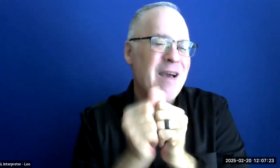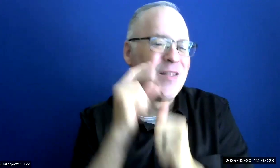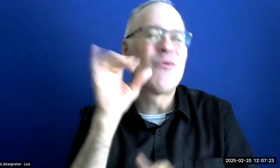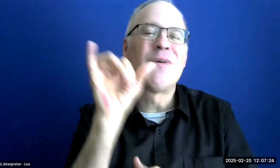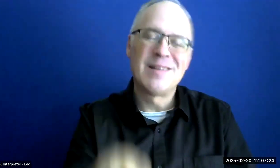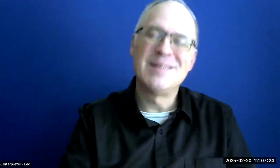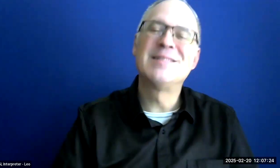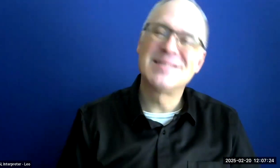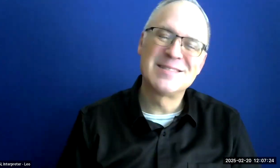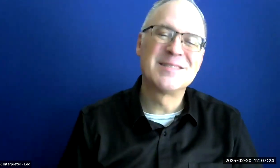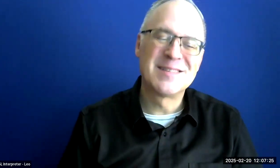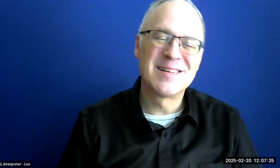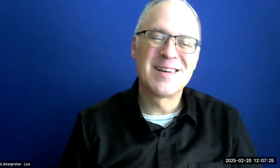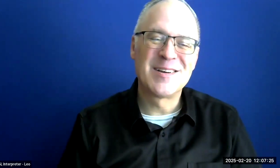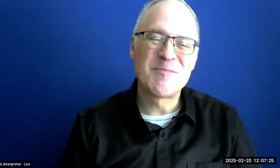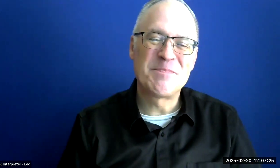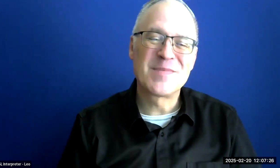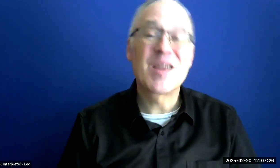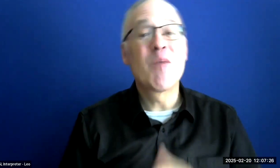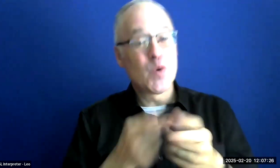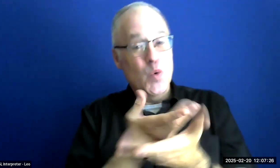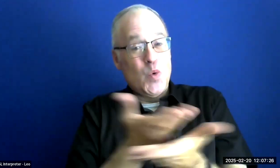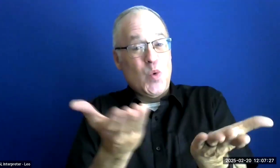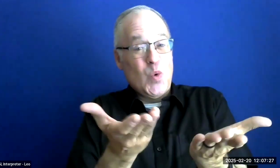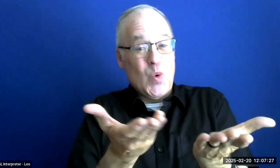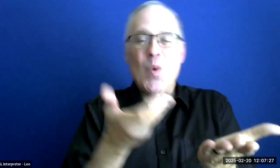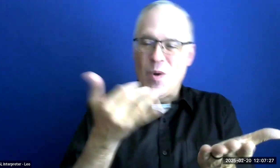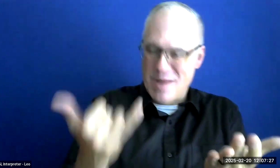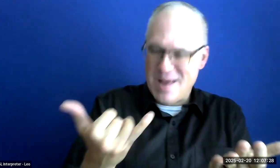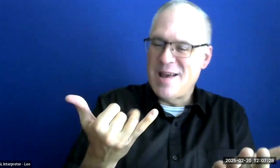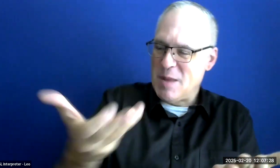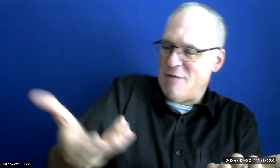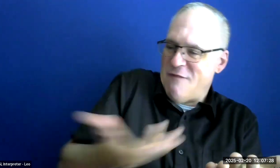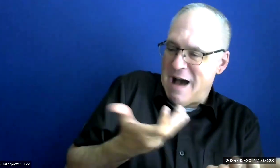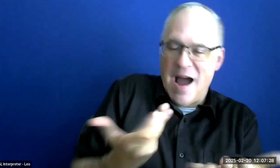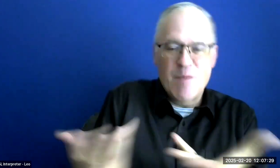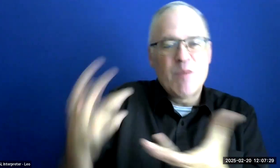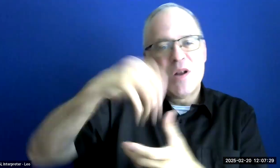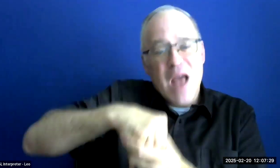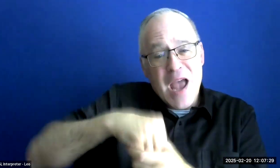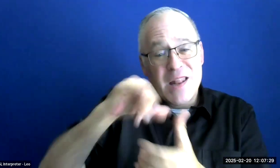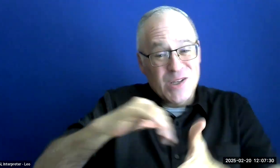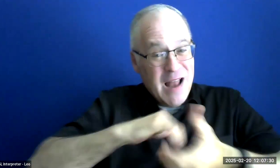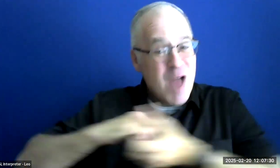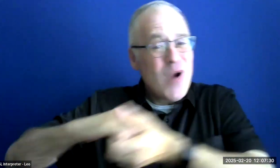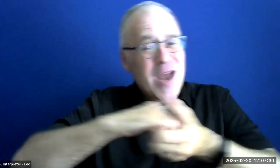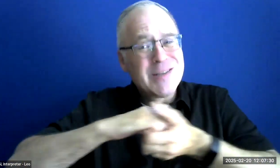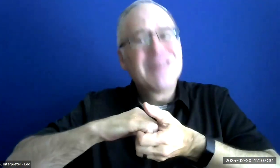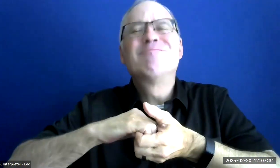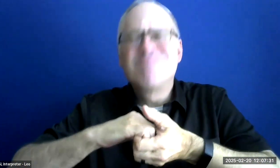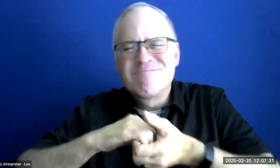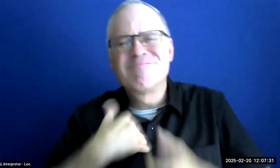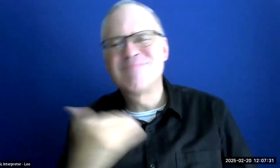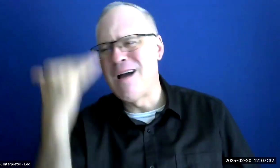And now, since you have been invited into this collaboration, I know we will